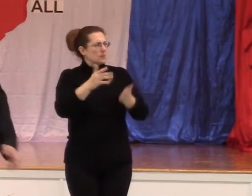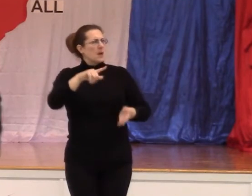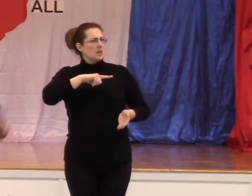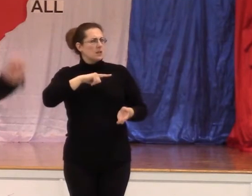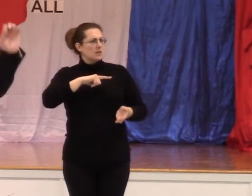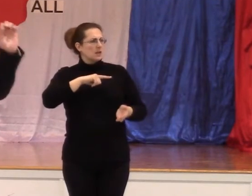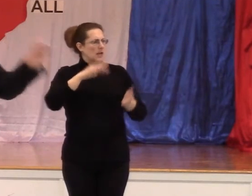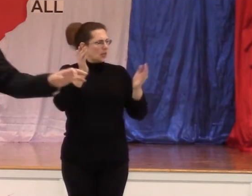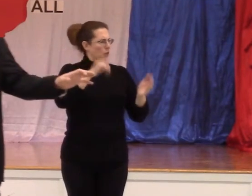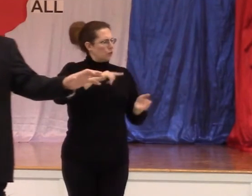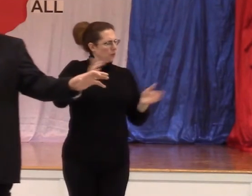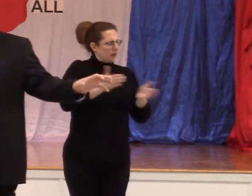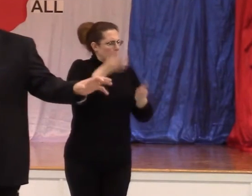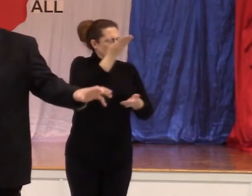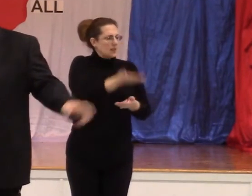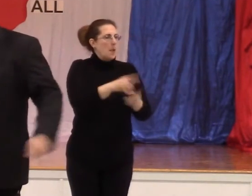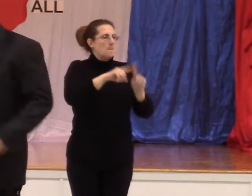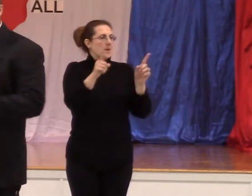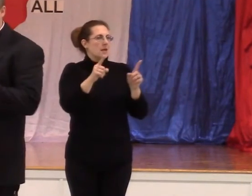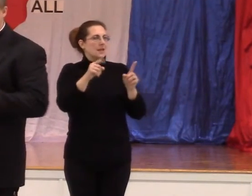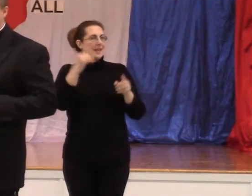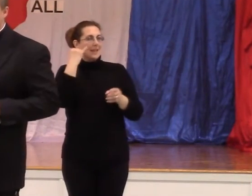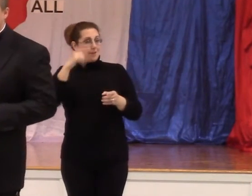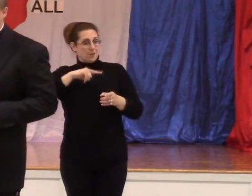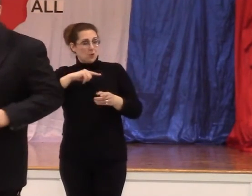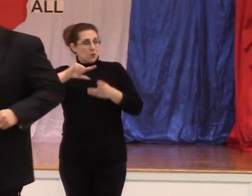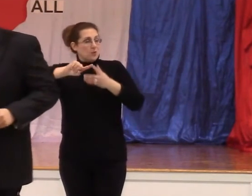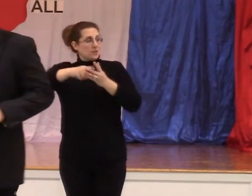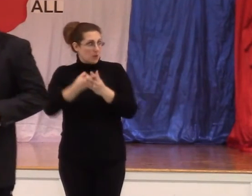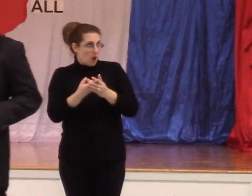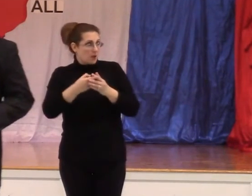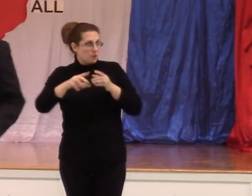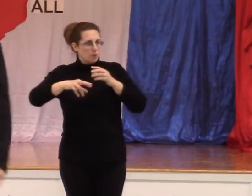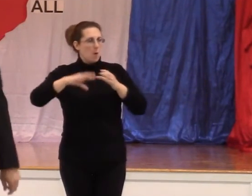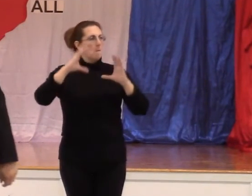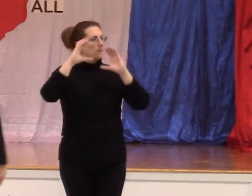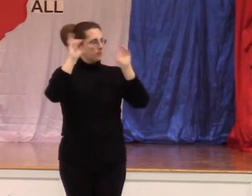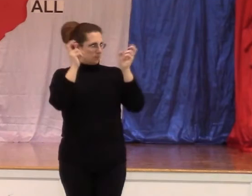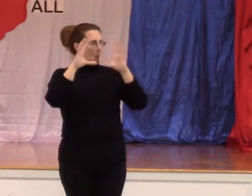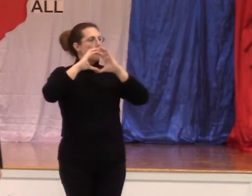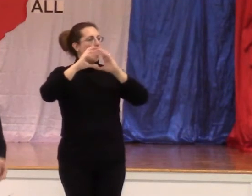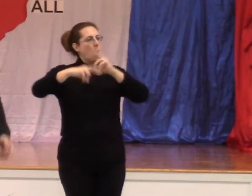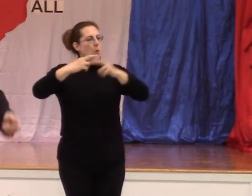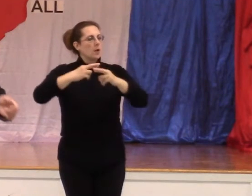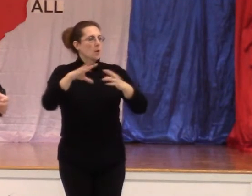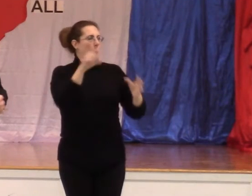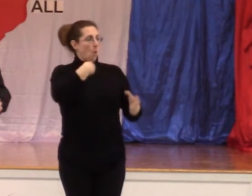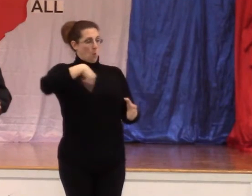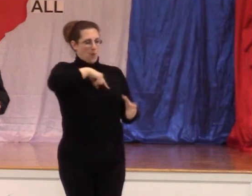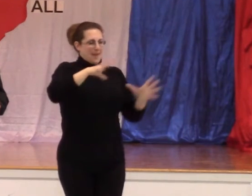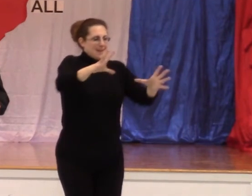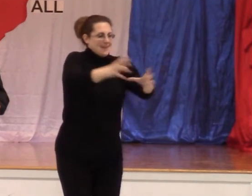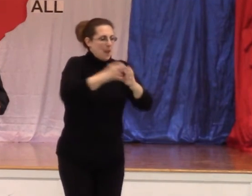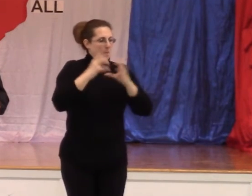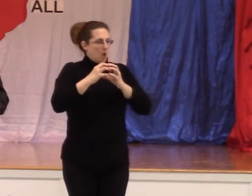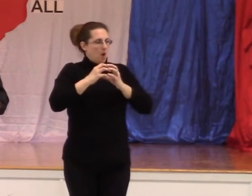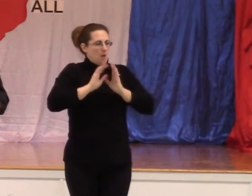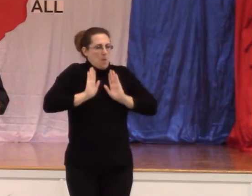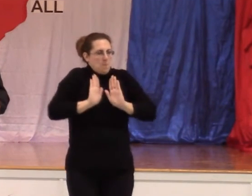Luther. But again, if he's just the guy who gets the ball rolling, we take that ball and we keep running it down the field. Right?